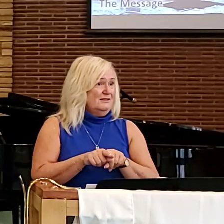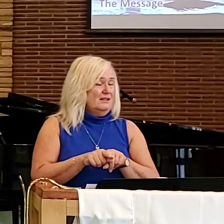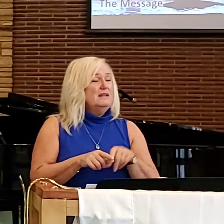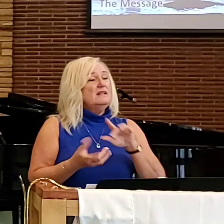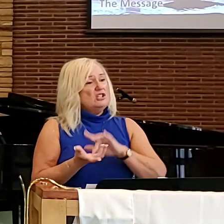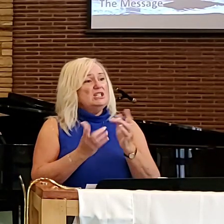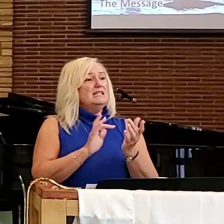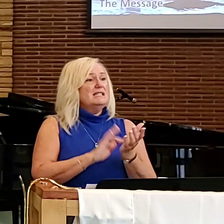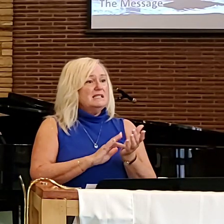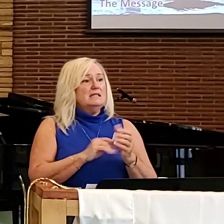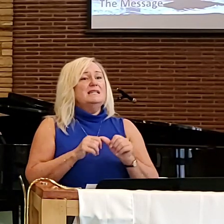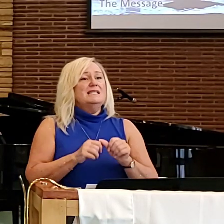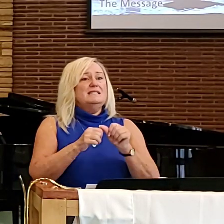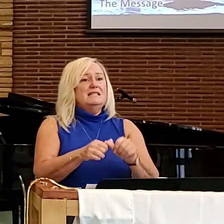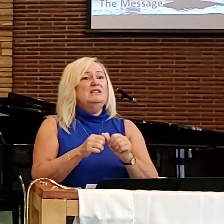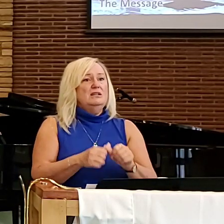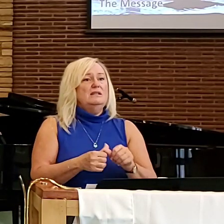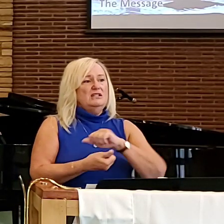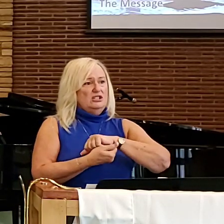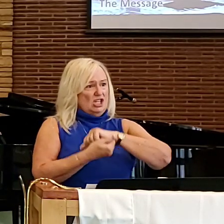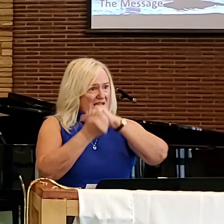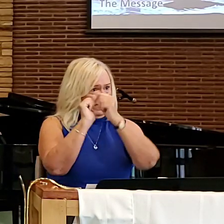Jesus continually upsets